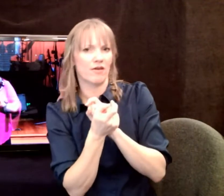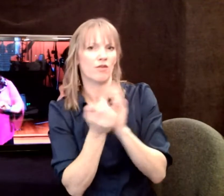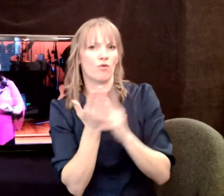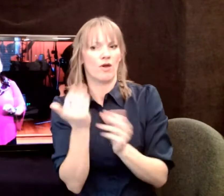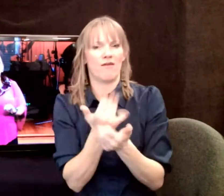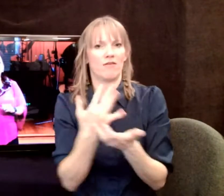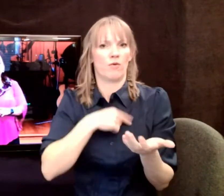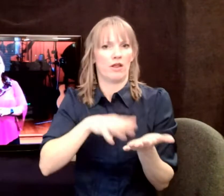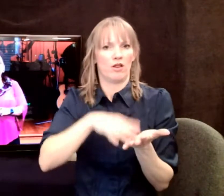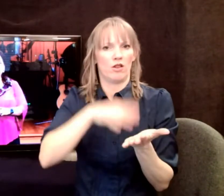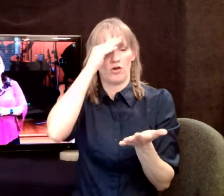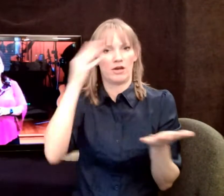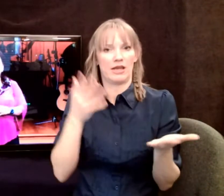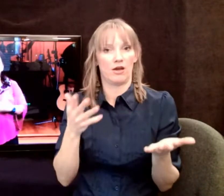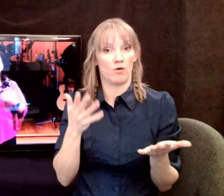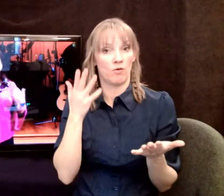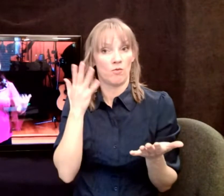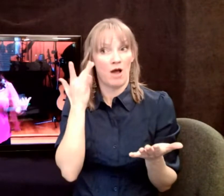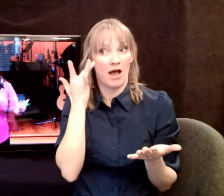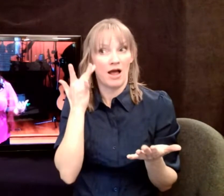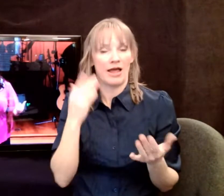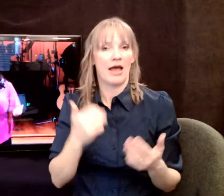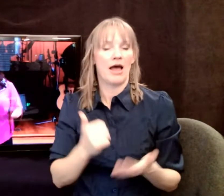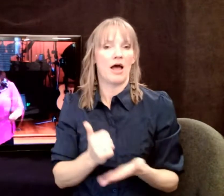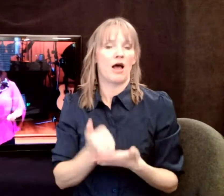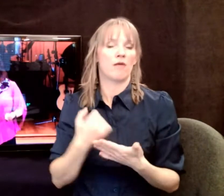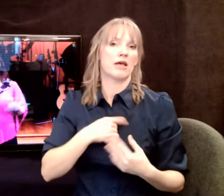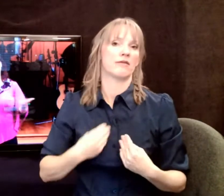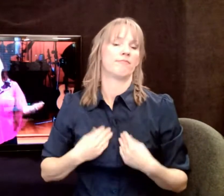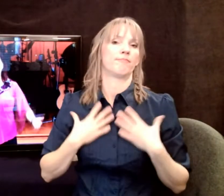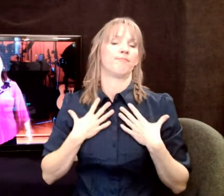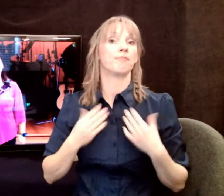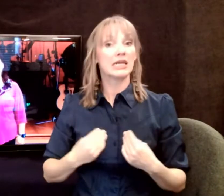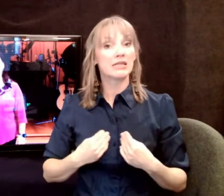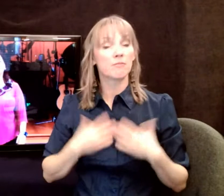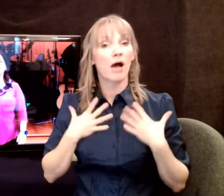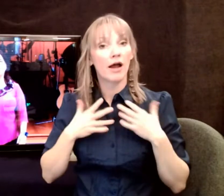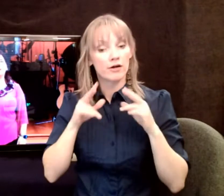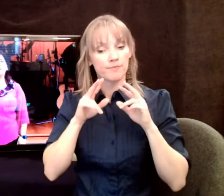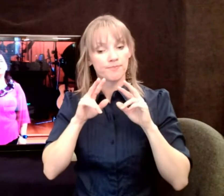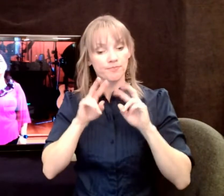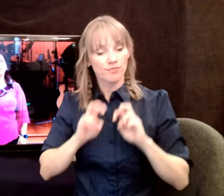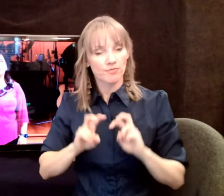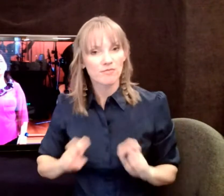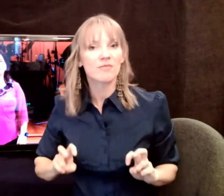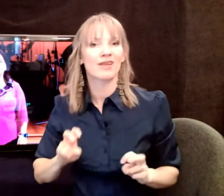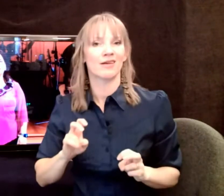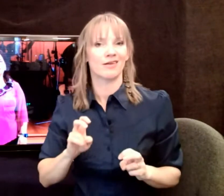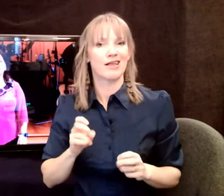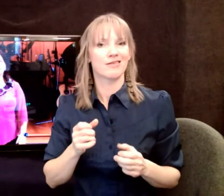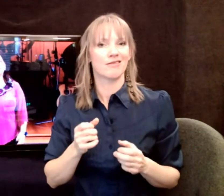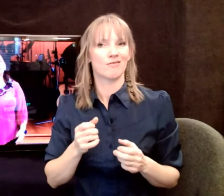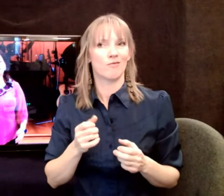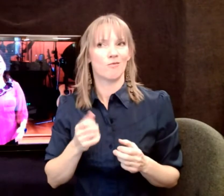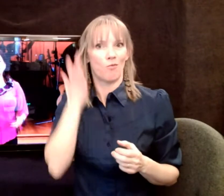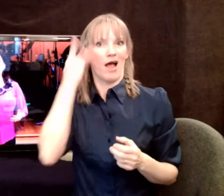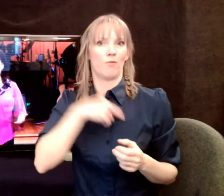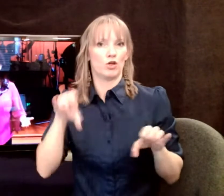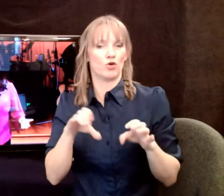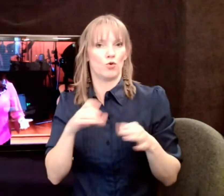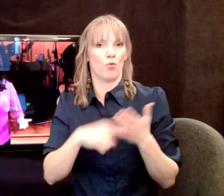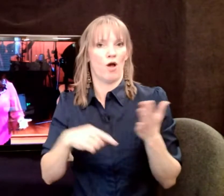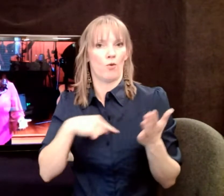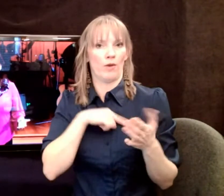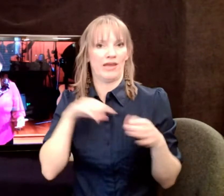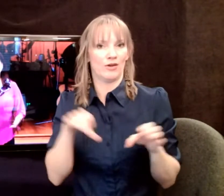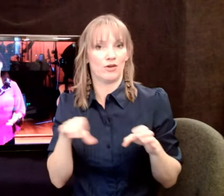more inspired. Inspired introspection is so much of why we do what we do. The